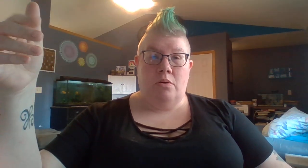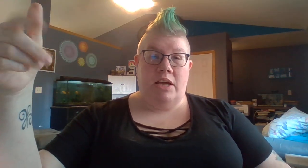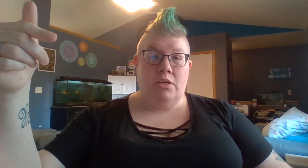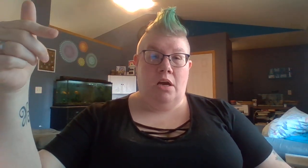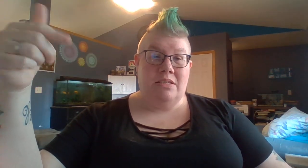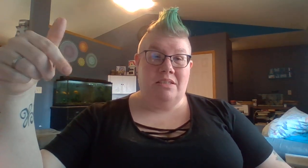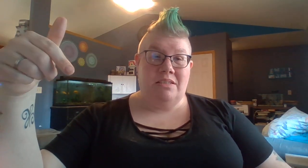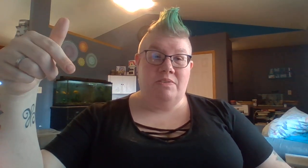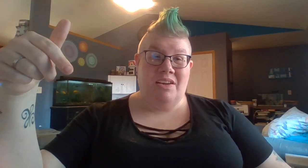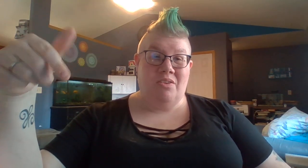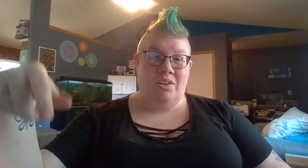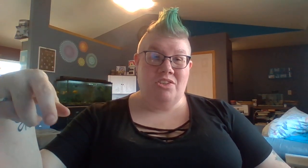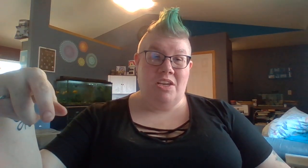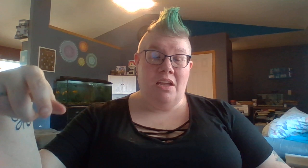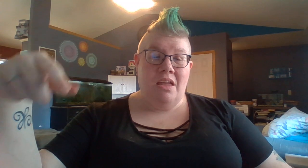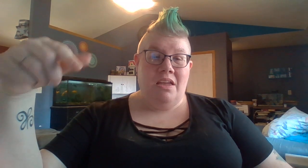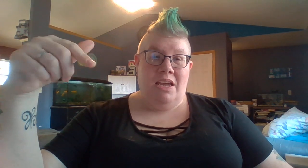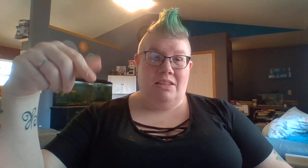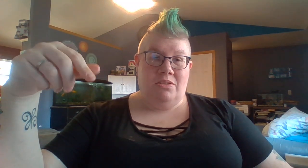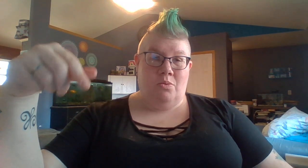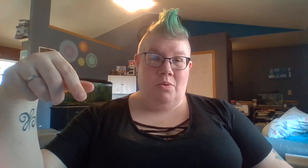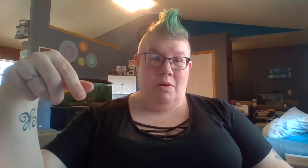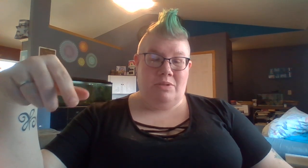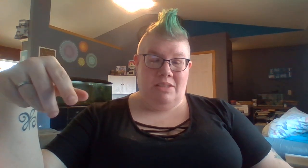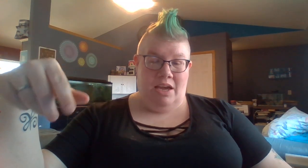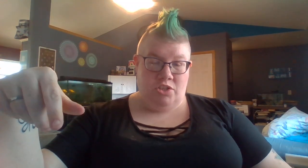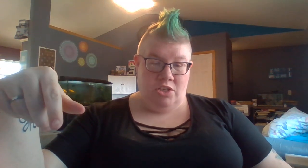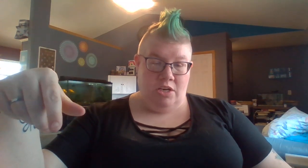I taught assistive technology at the school where I was last year.